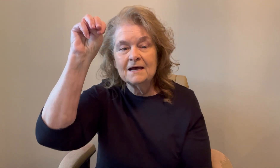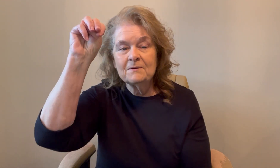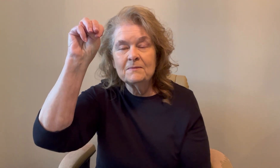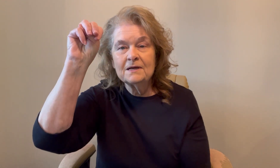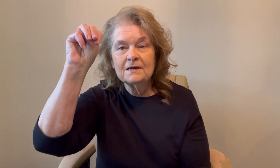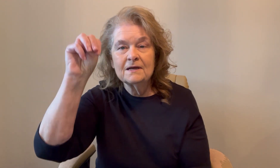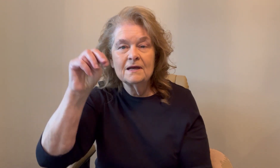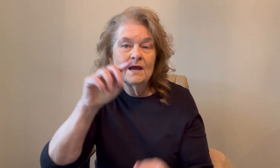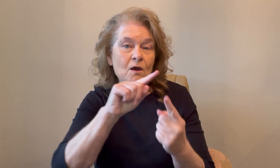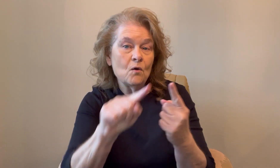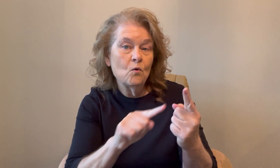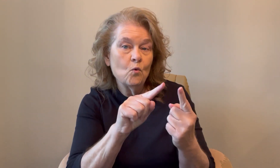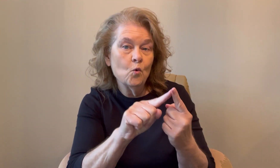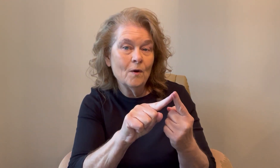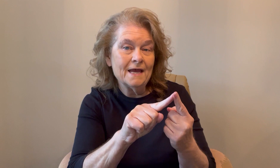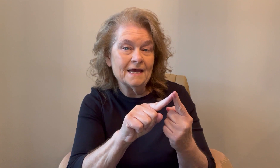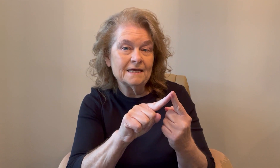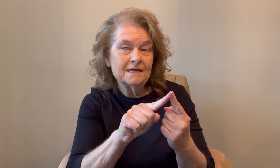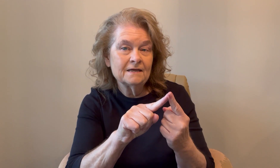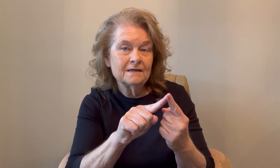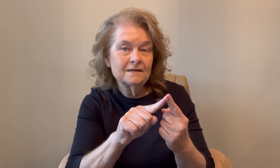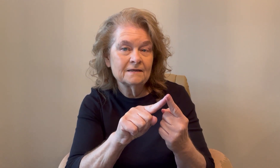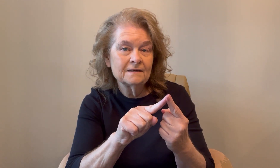him when